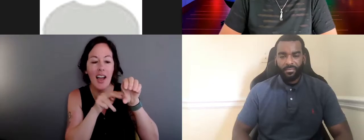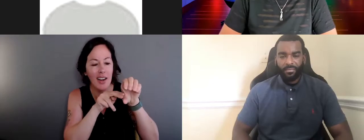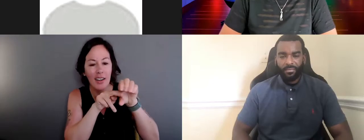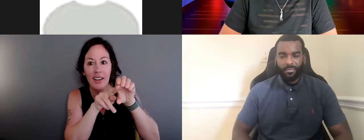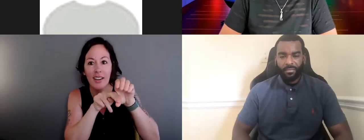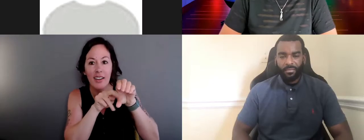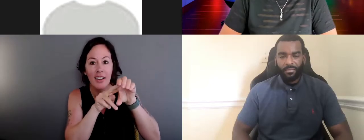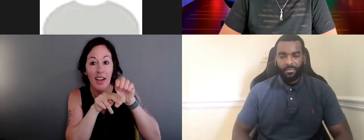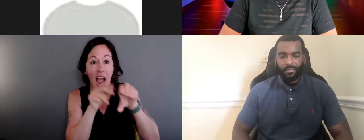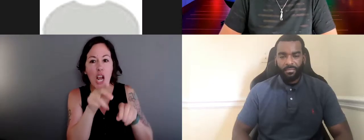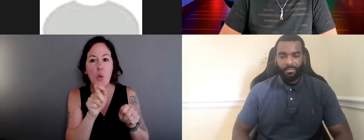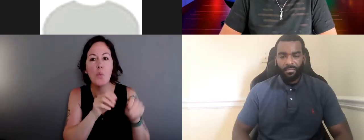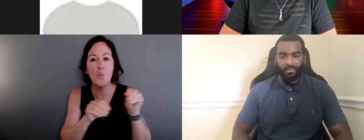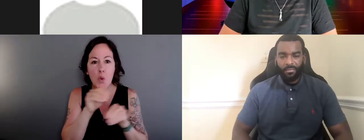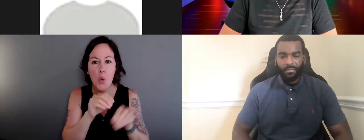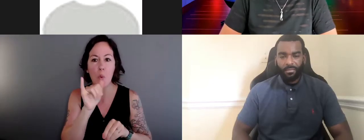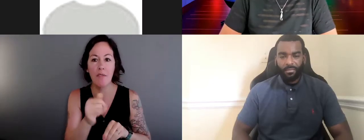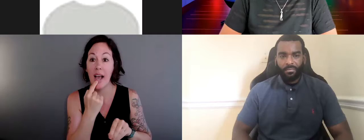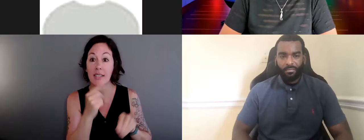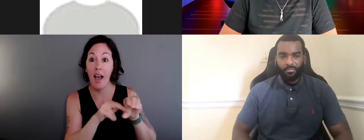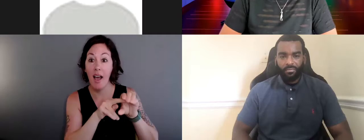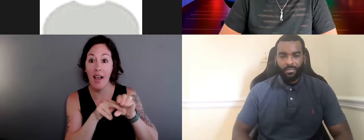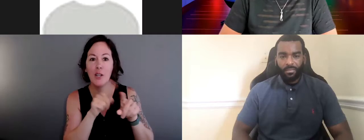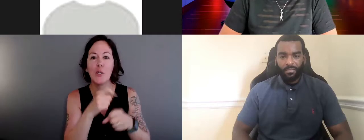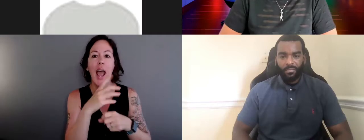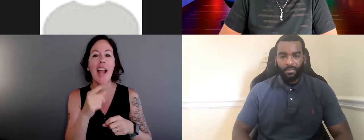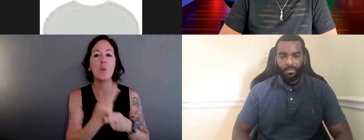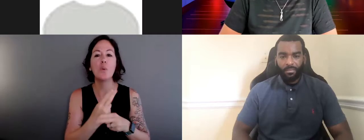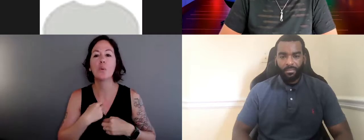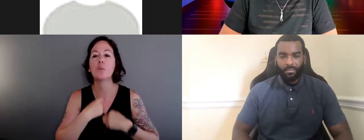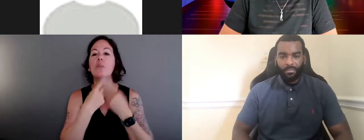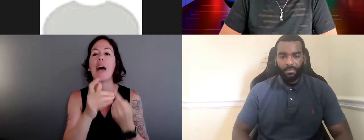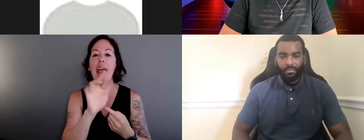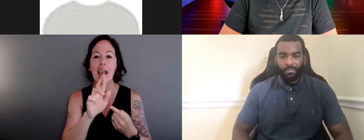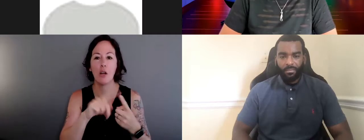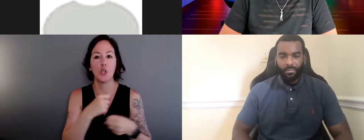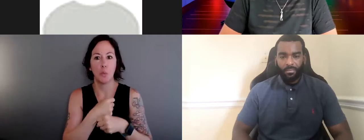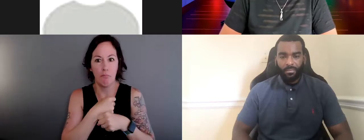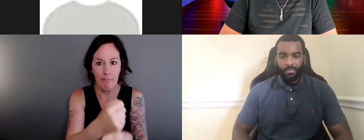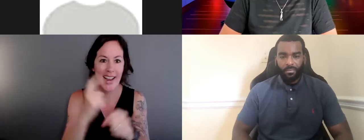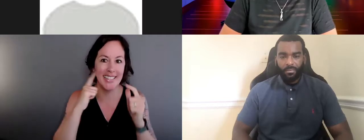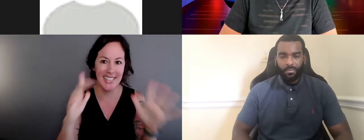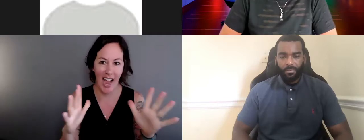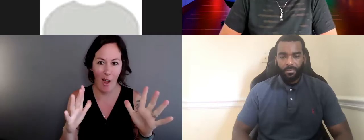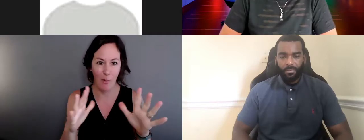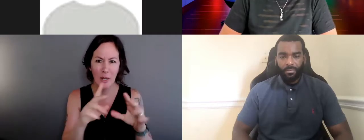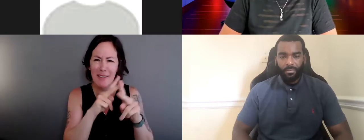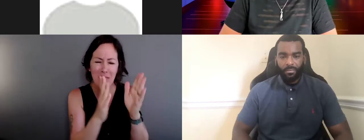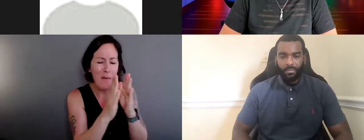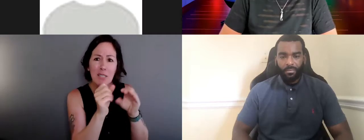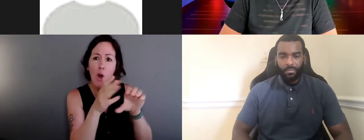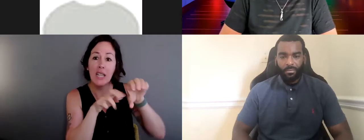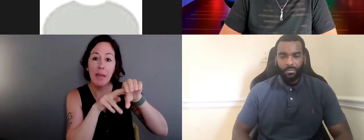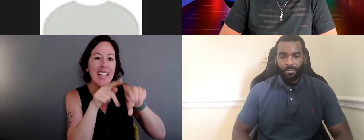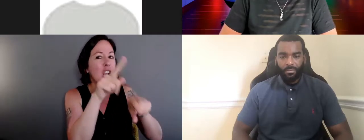very small apparatus, just the mouth, the tongue, the lips that move. And you use air to